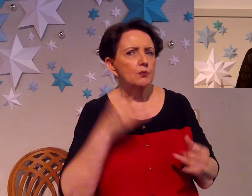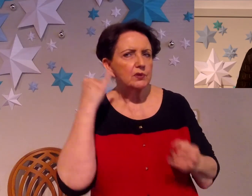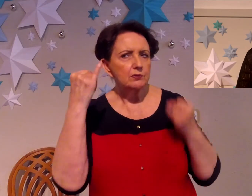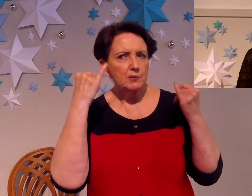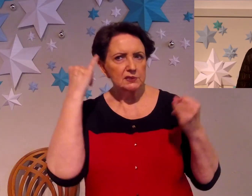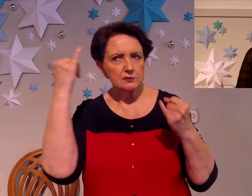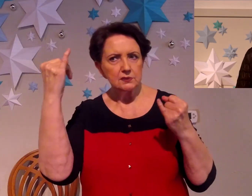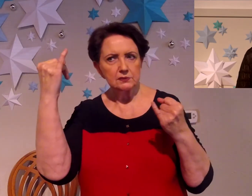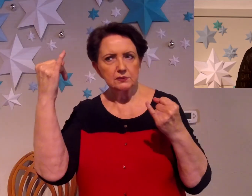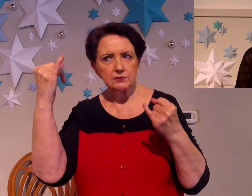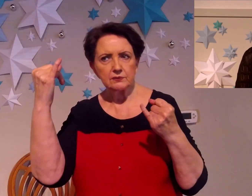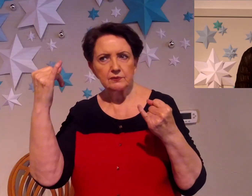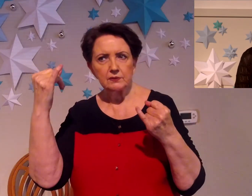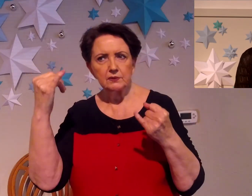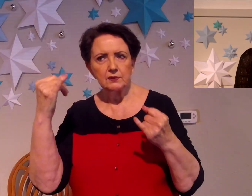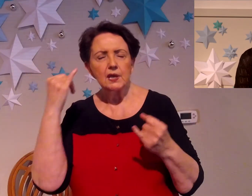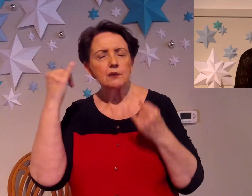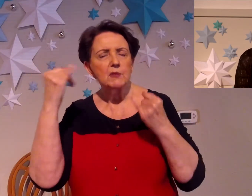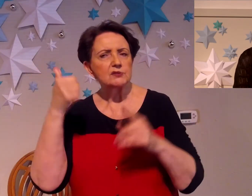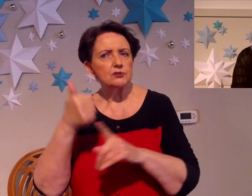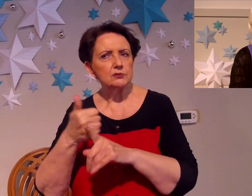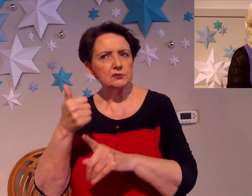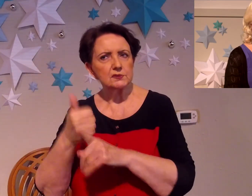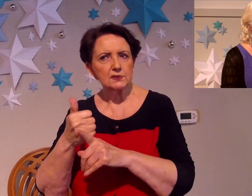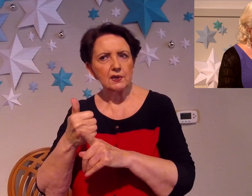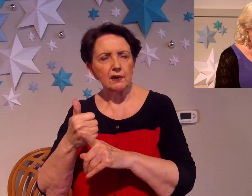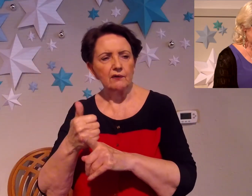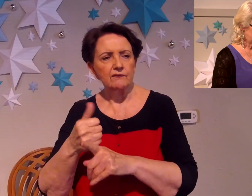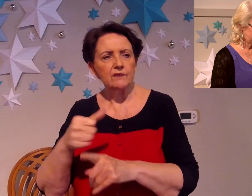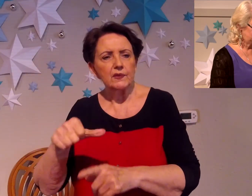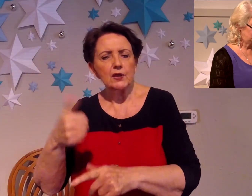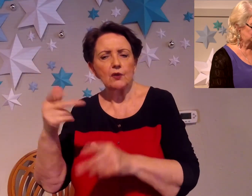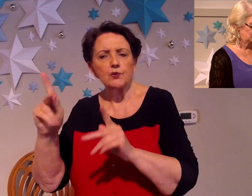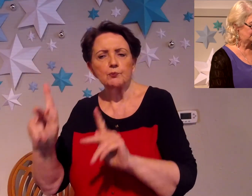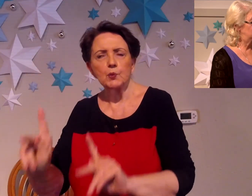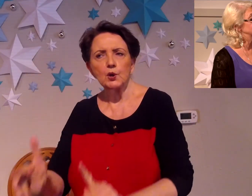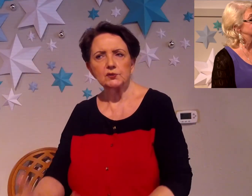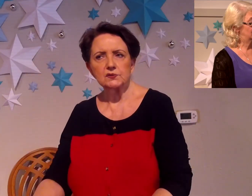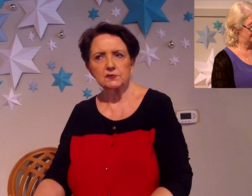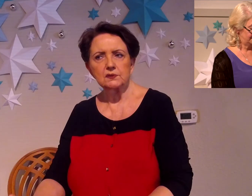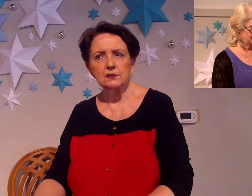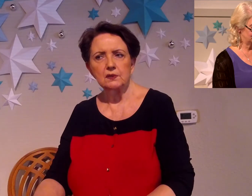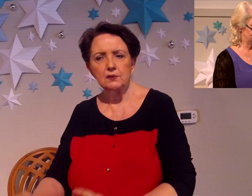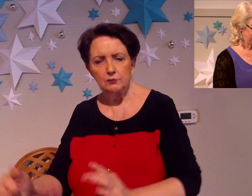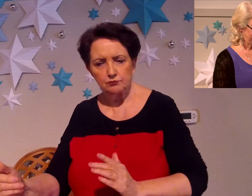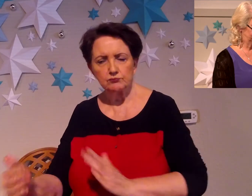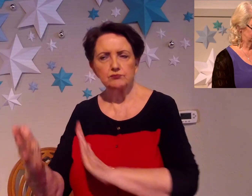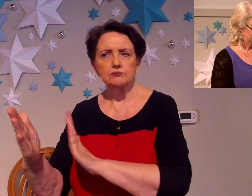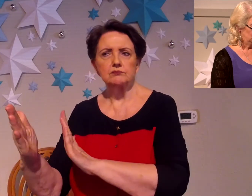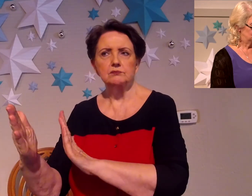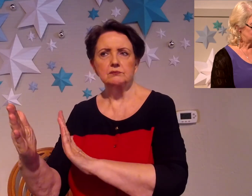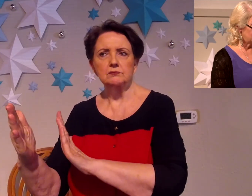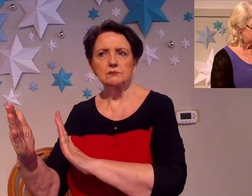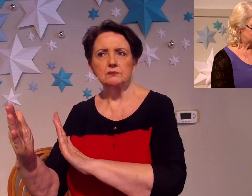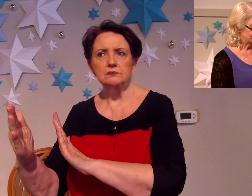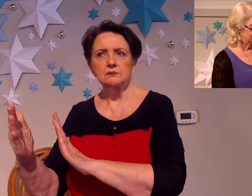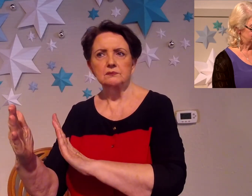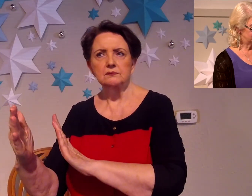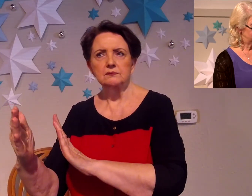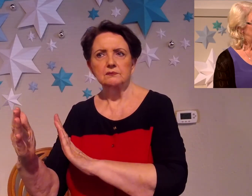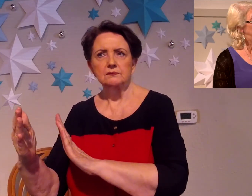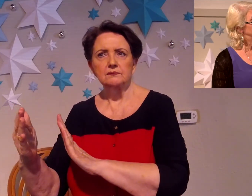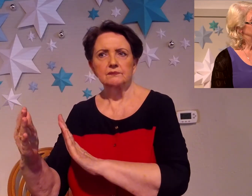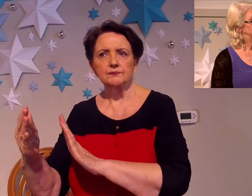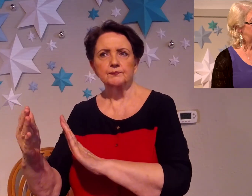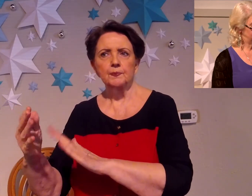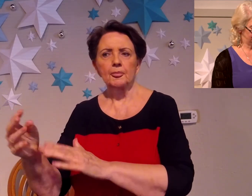imagination. You imagine yourself as being the other person that you are about to dive into. Project yourself